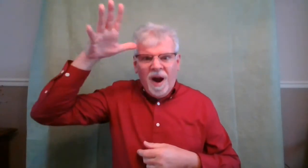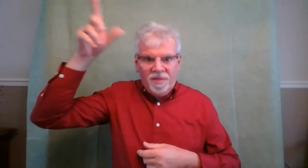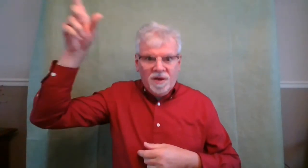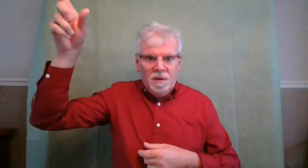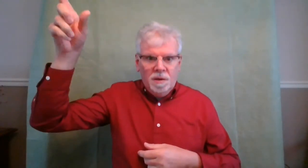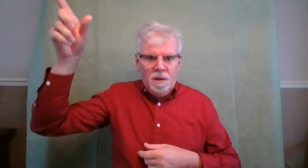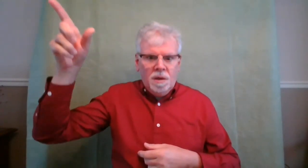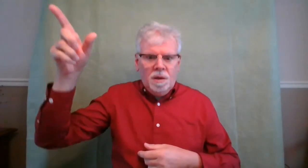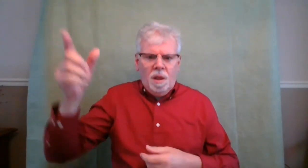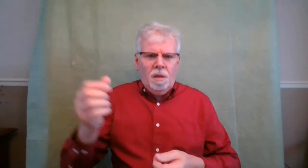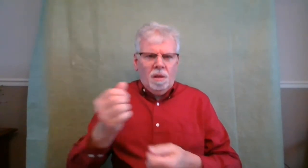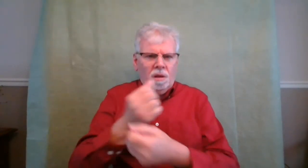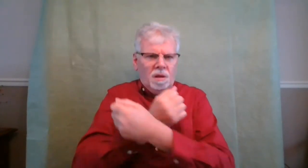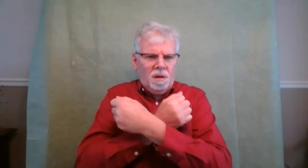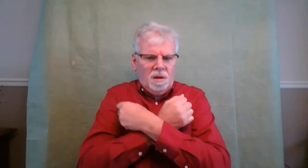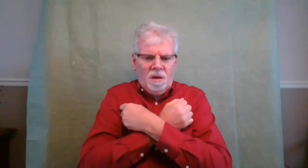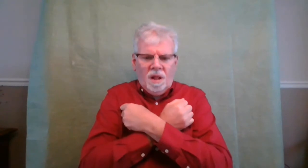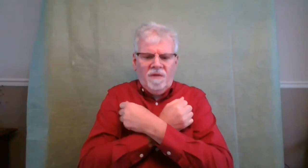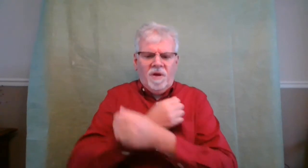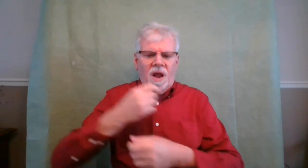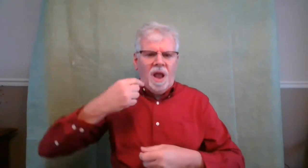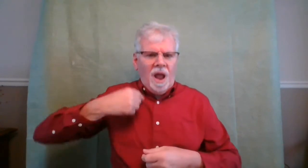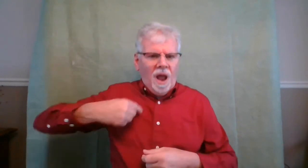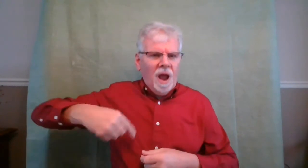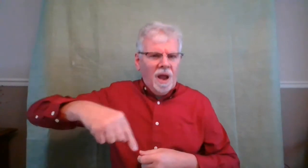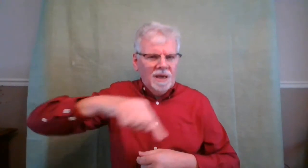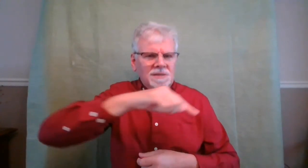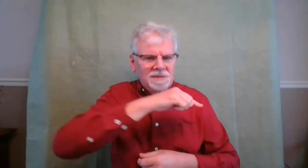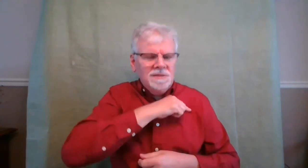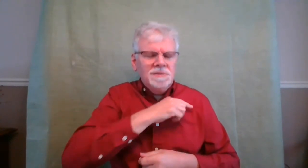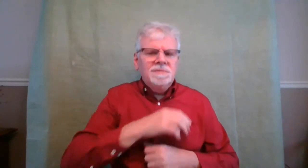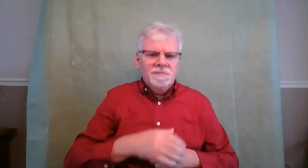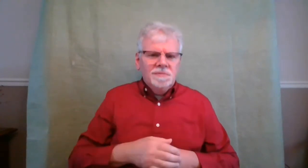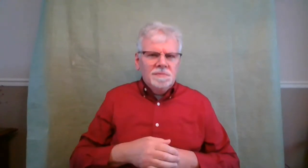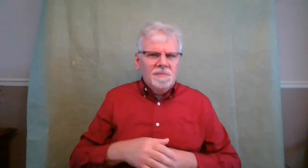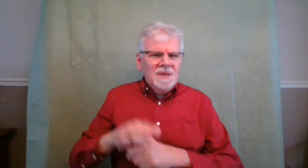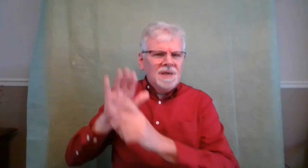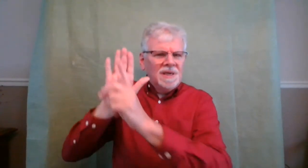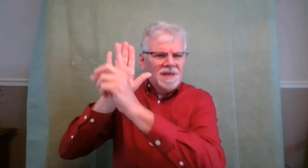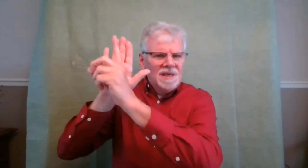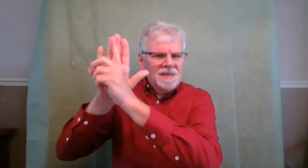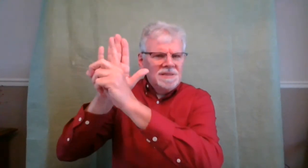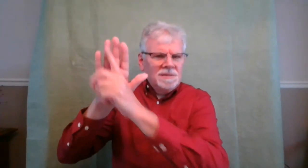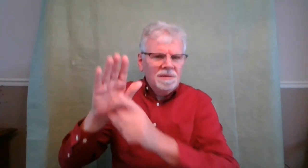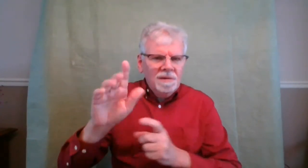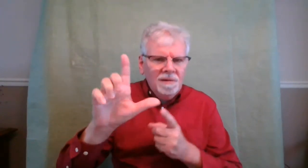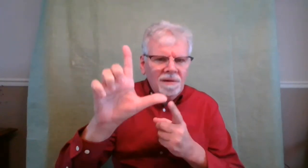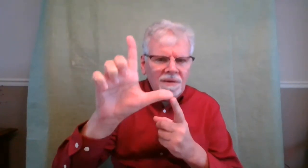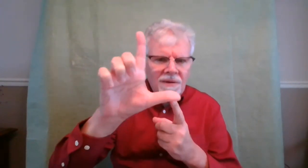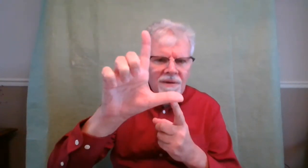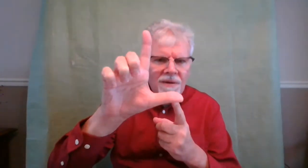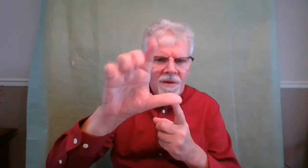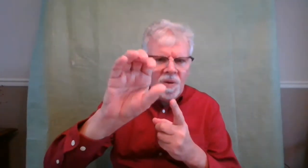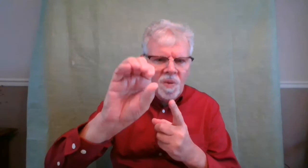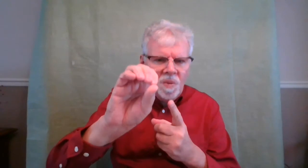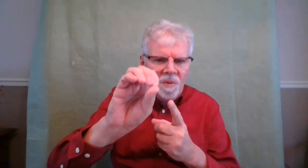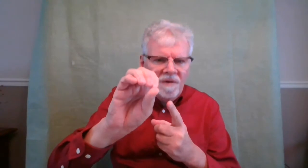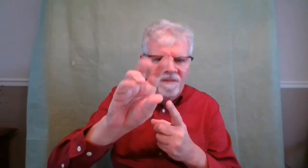see what love the Father has bestowed on us,